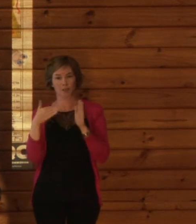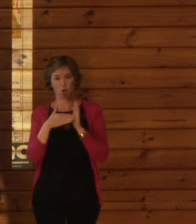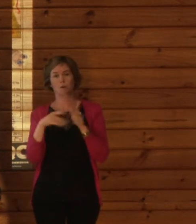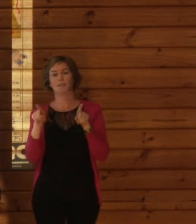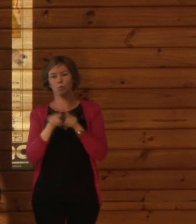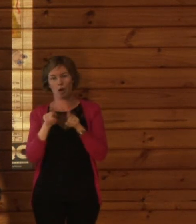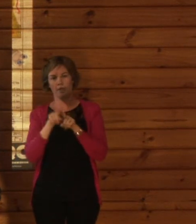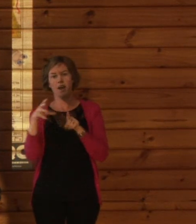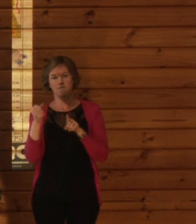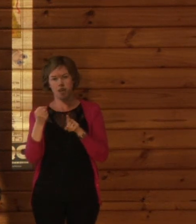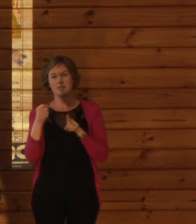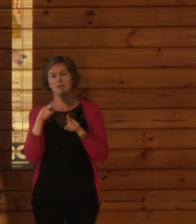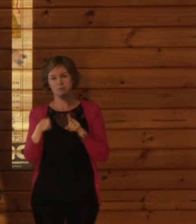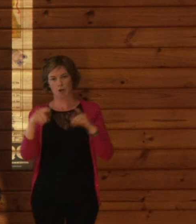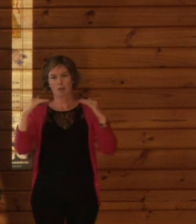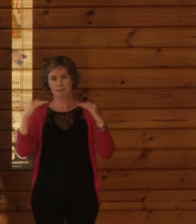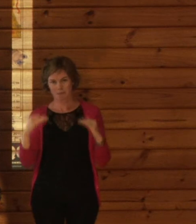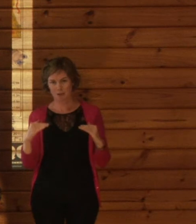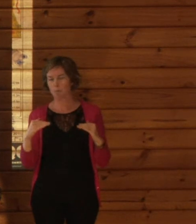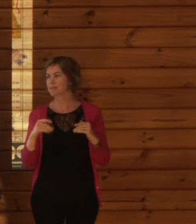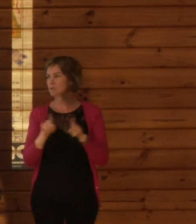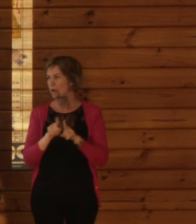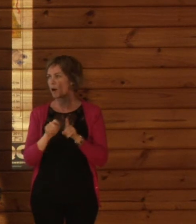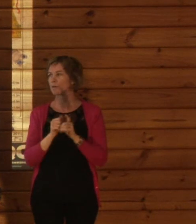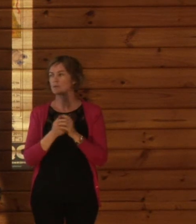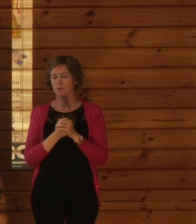sure we've got that ILV assessment correct.